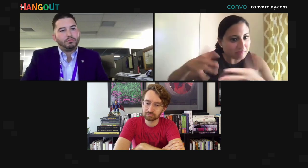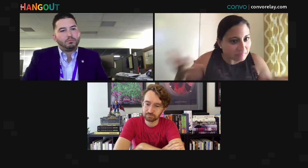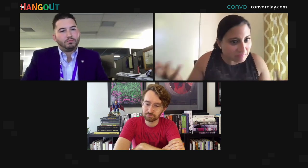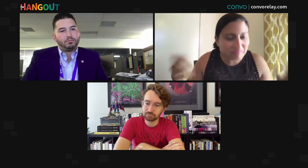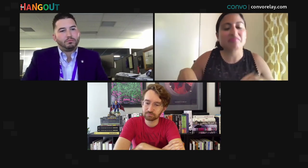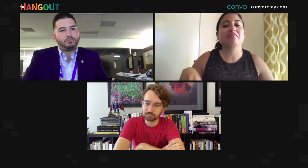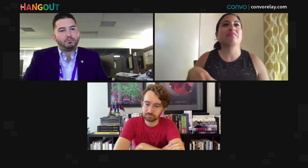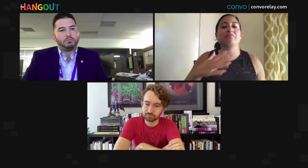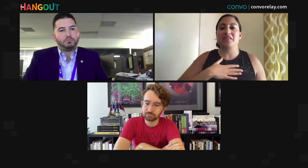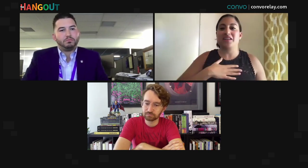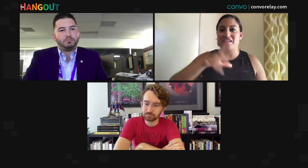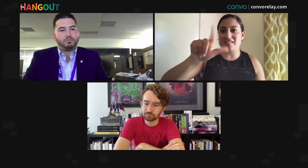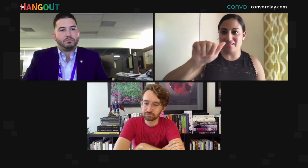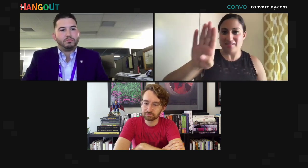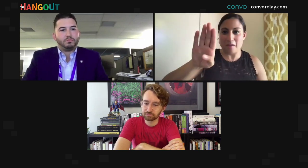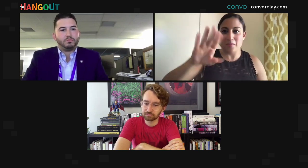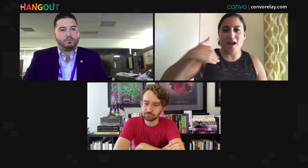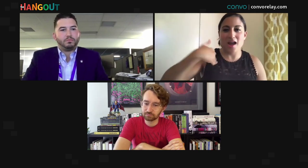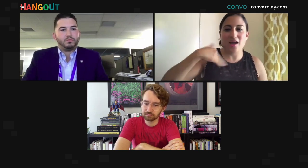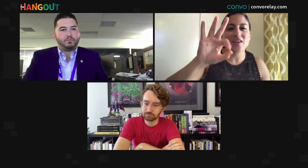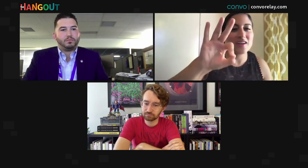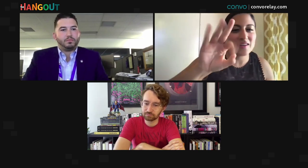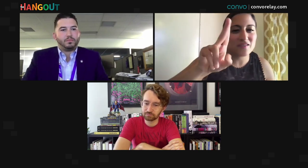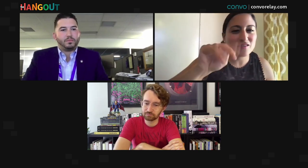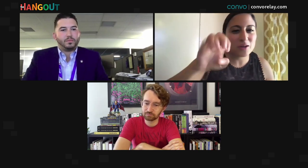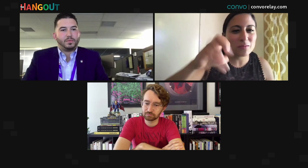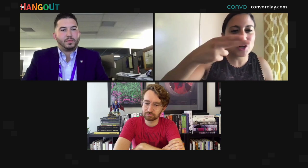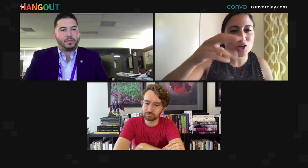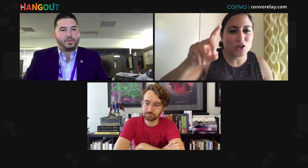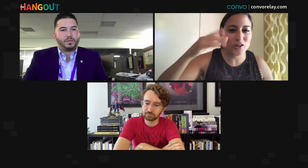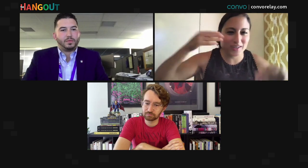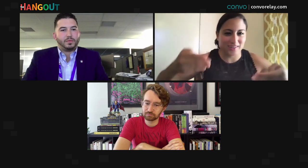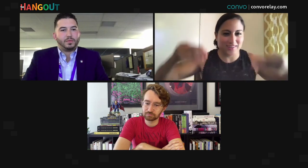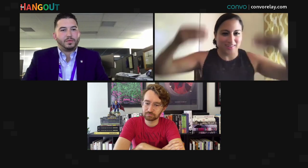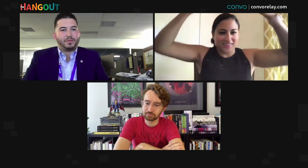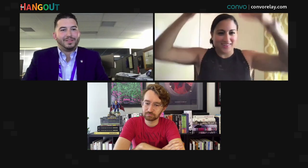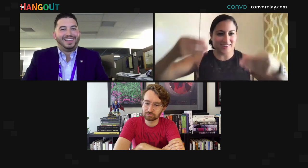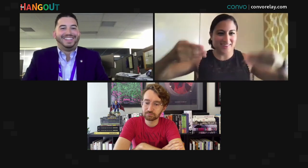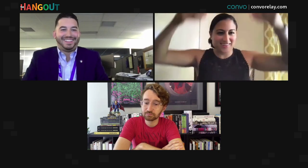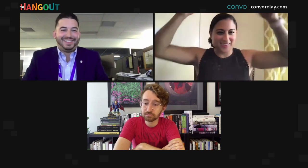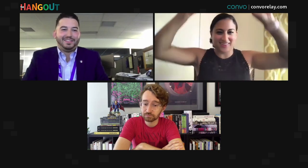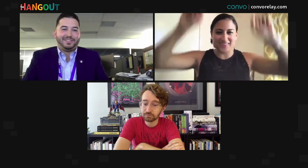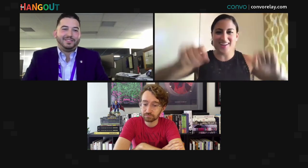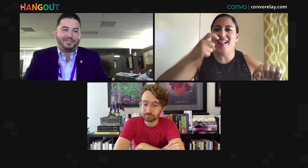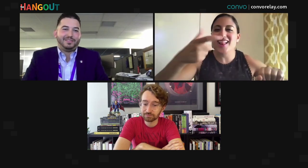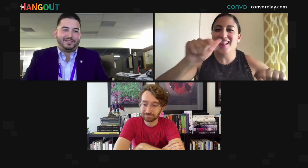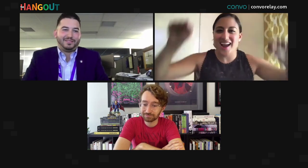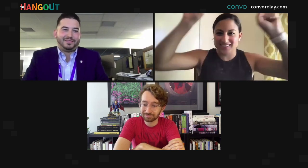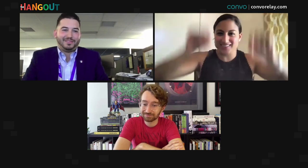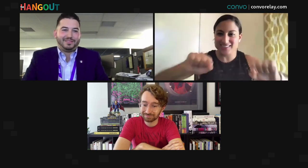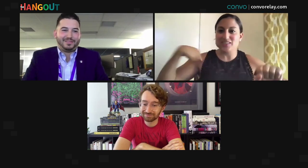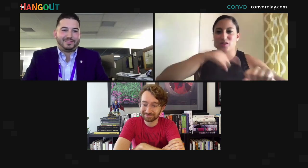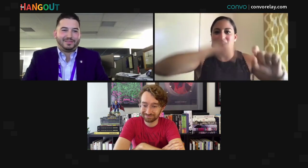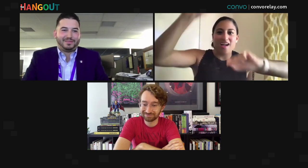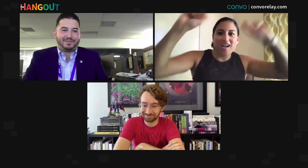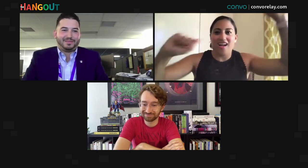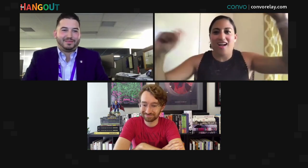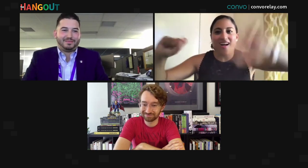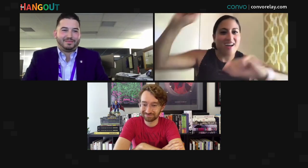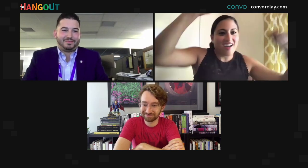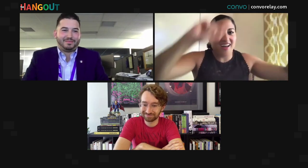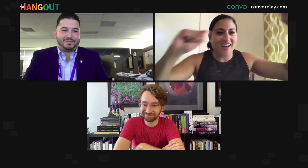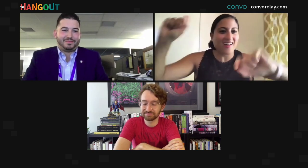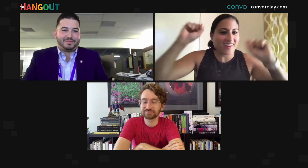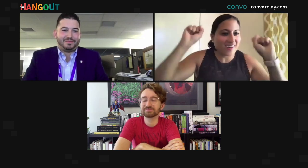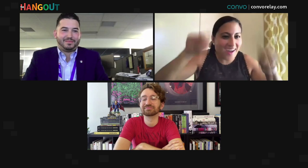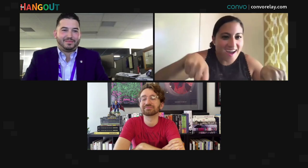so we typically use the computer to type back and forth. And at my lab, there's a fume hood. Do you know what that is? It's the glass that